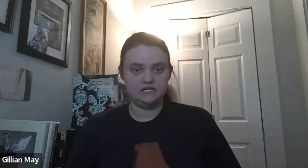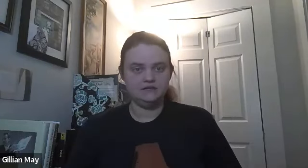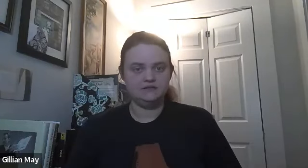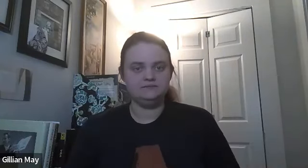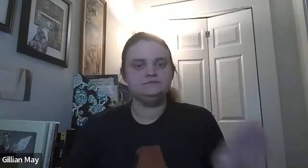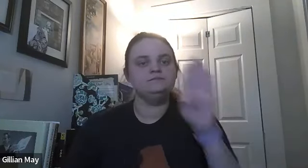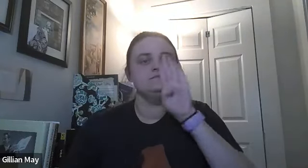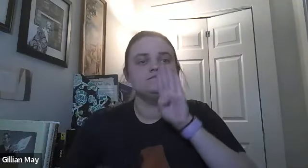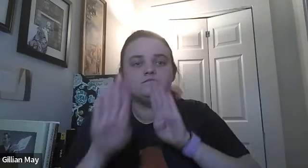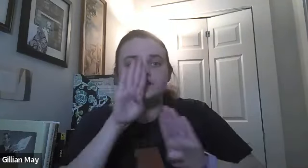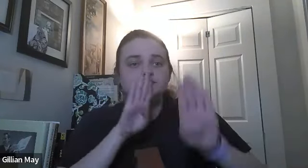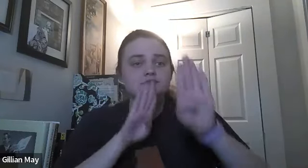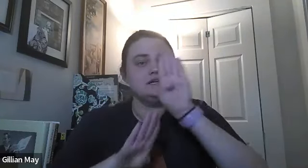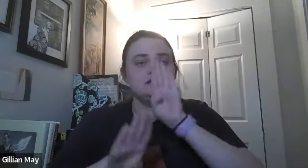Frustrated. Frustrated.